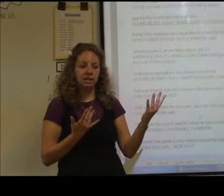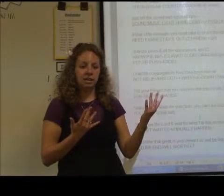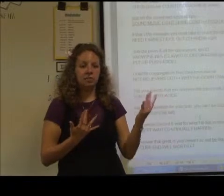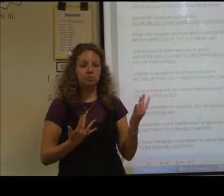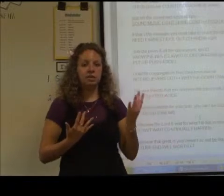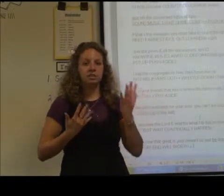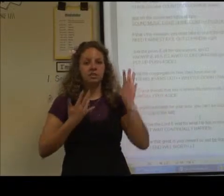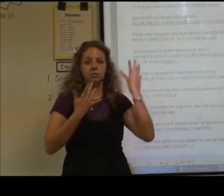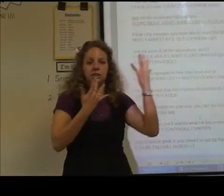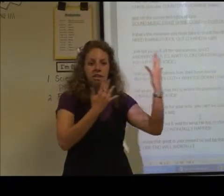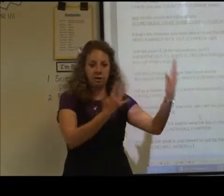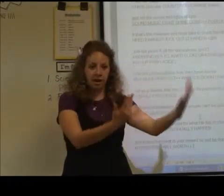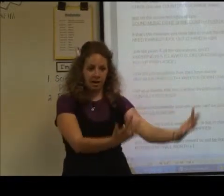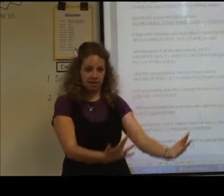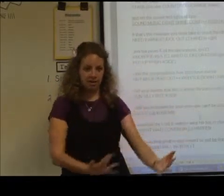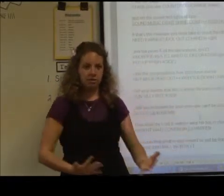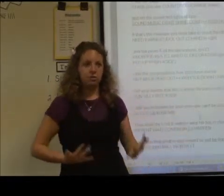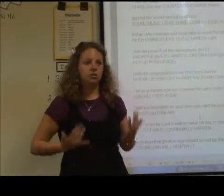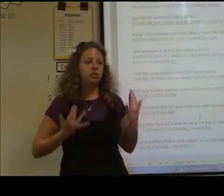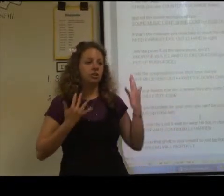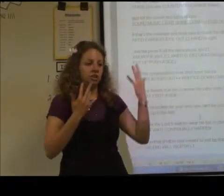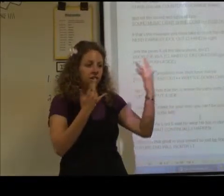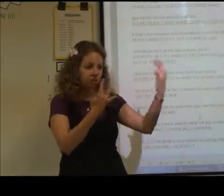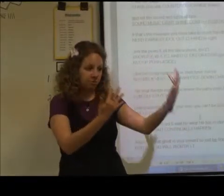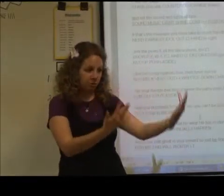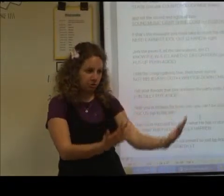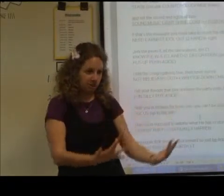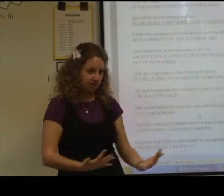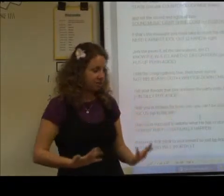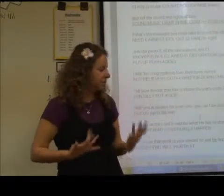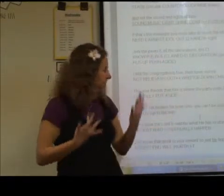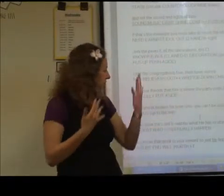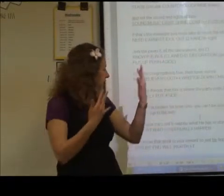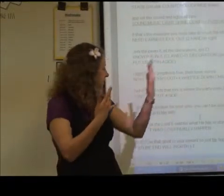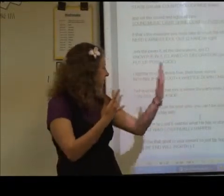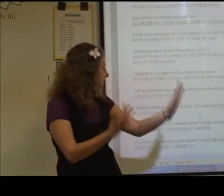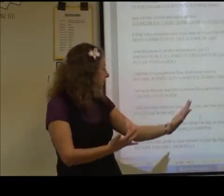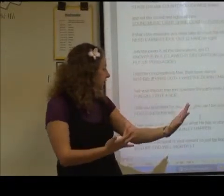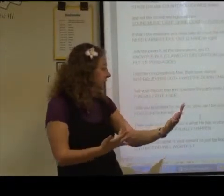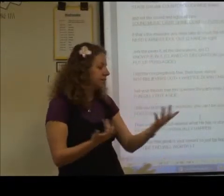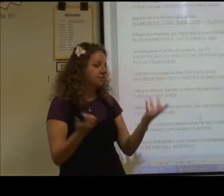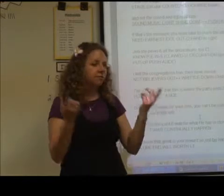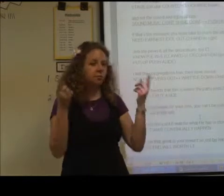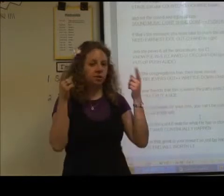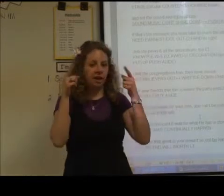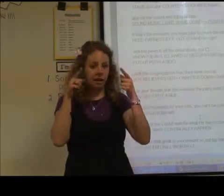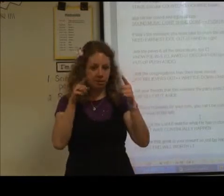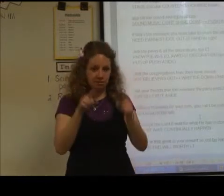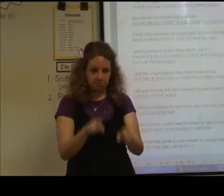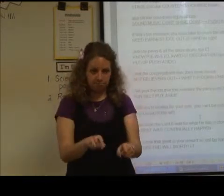and then continually you add the circular handshake. So wait continually for what will happen.